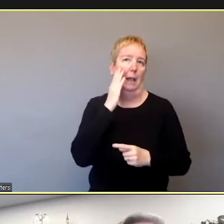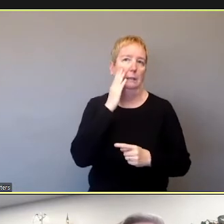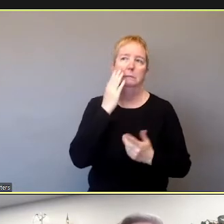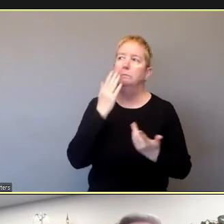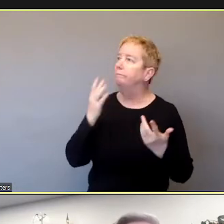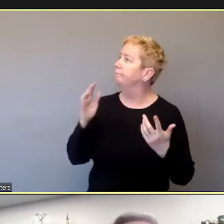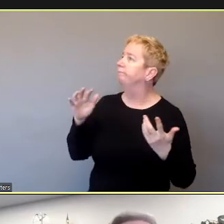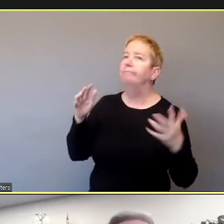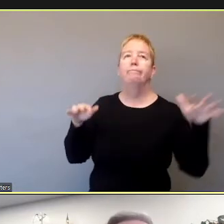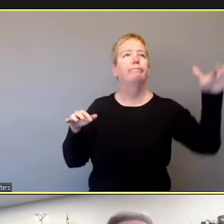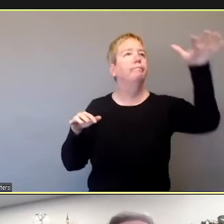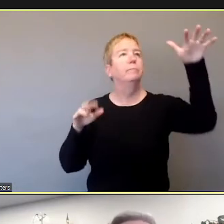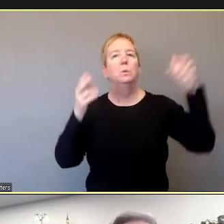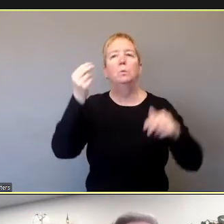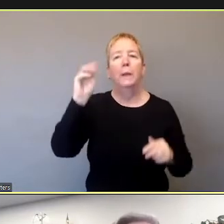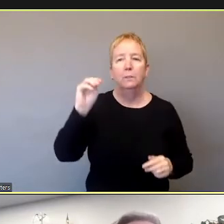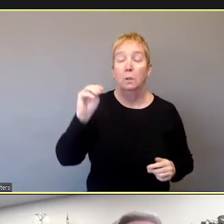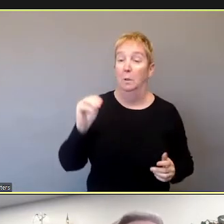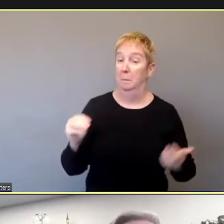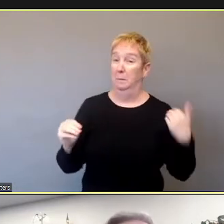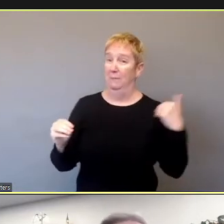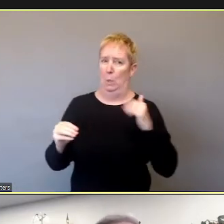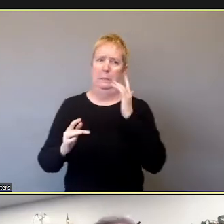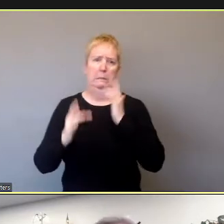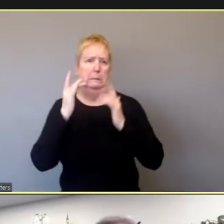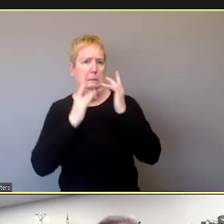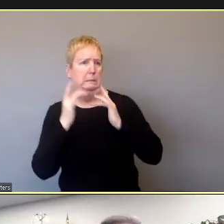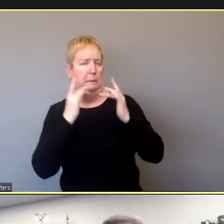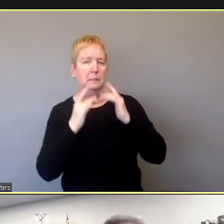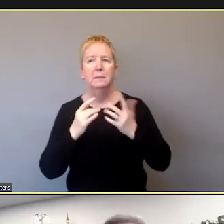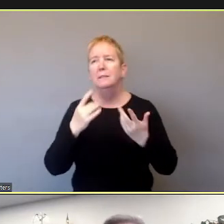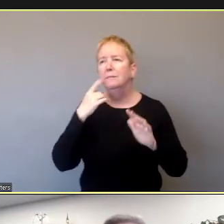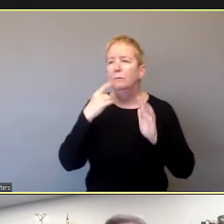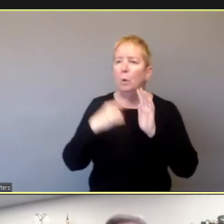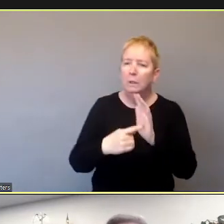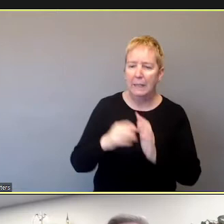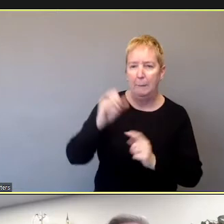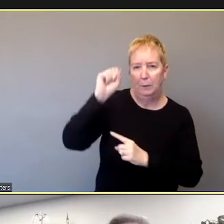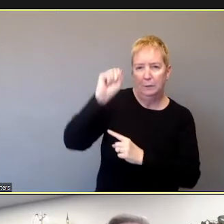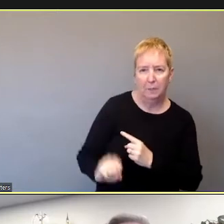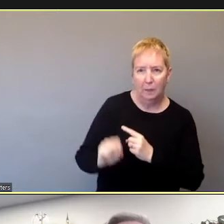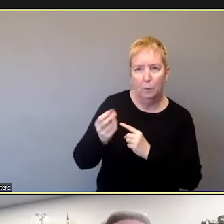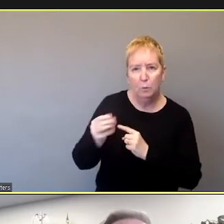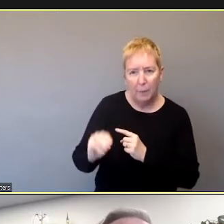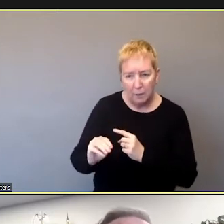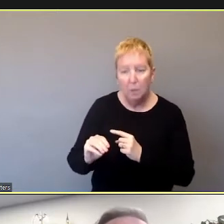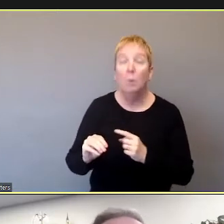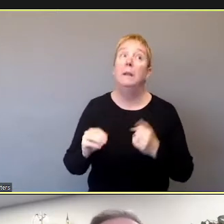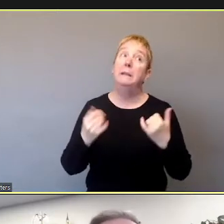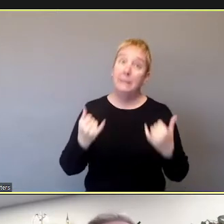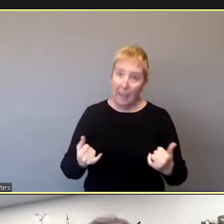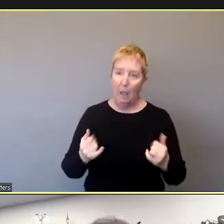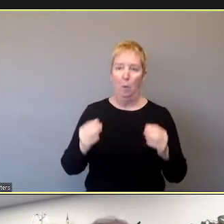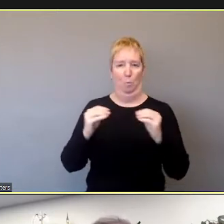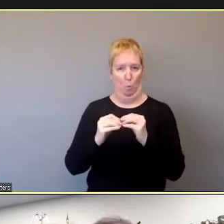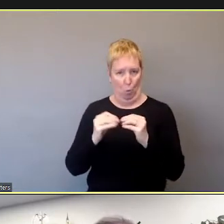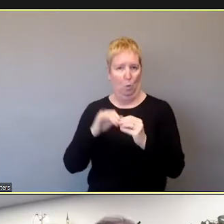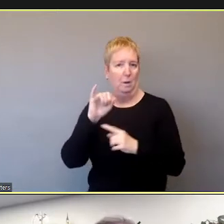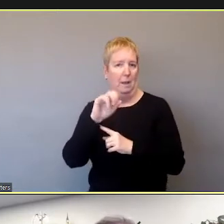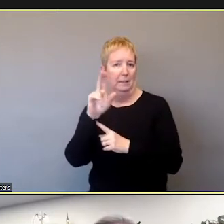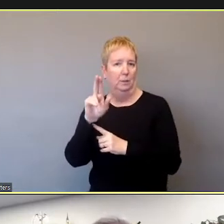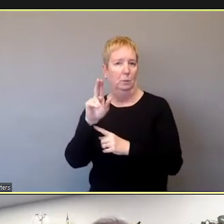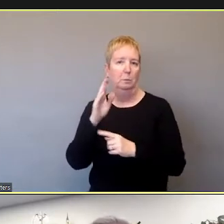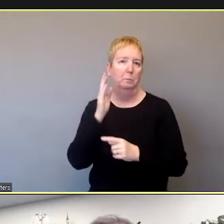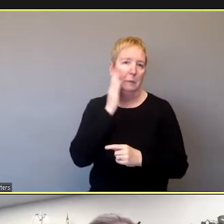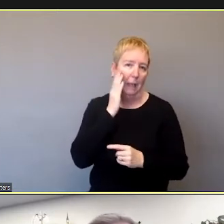weeks, there were very few ICU beds in the south part of the state, and those are starting to open up a little bit more this week as